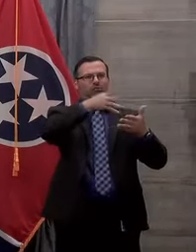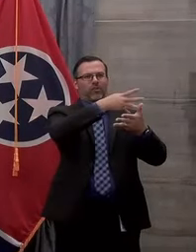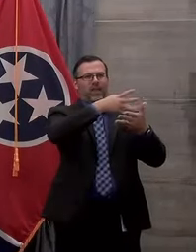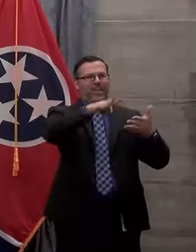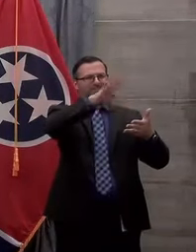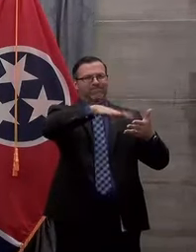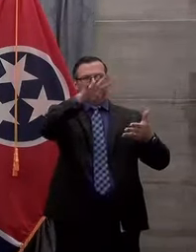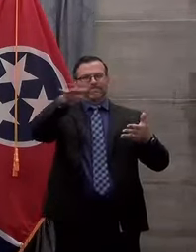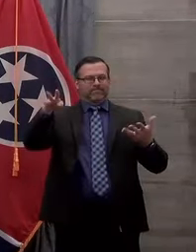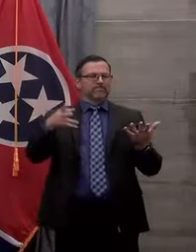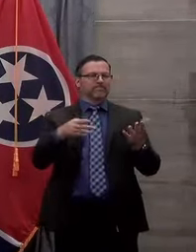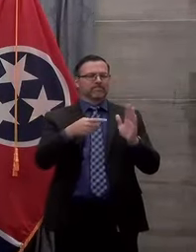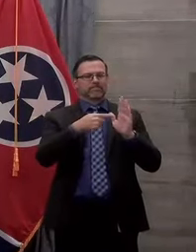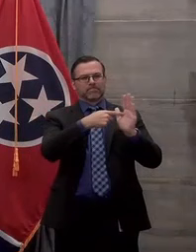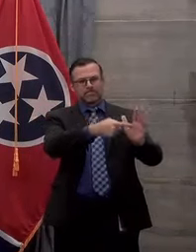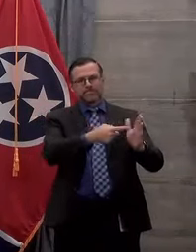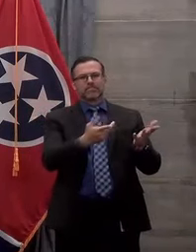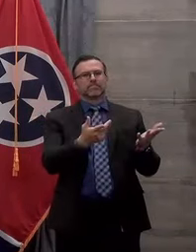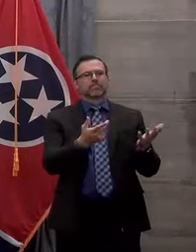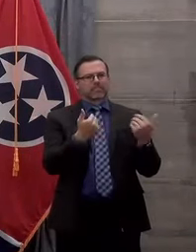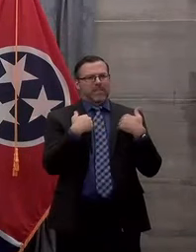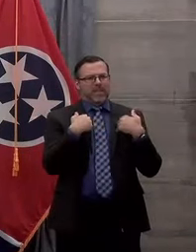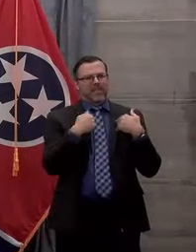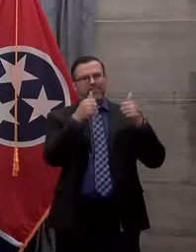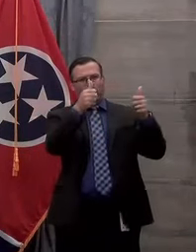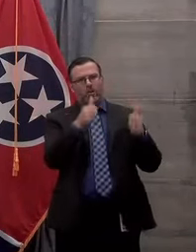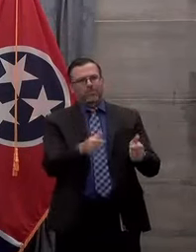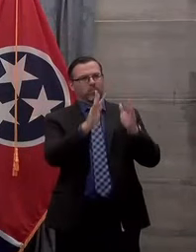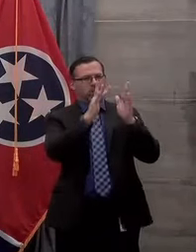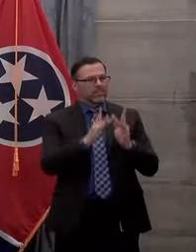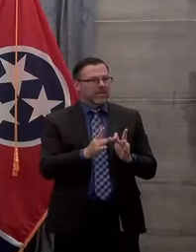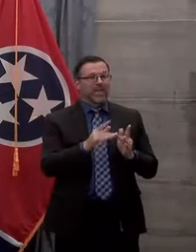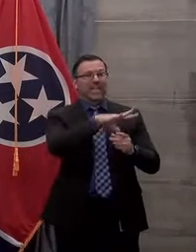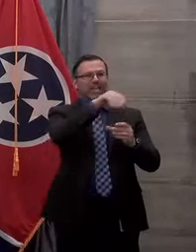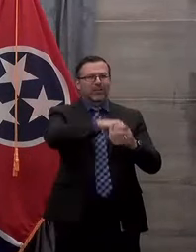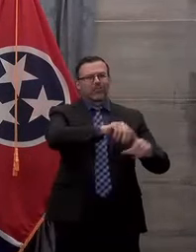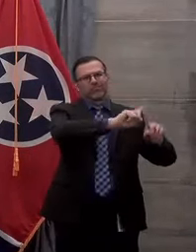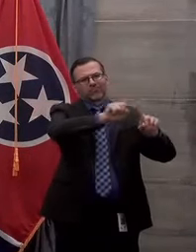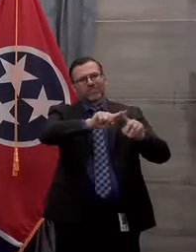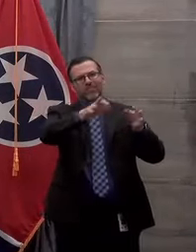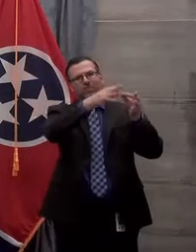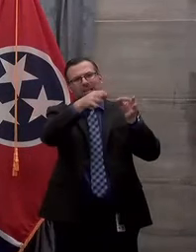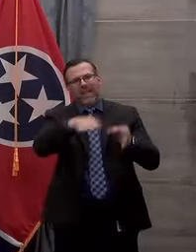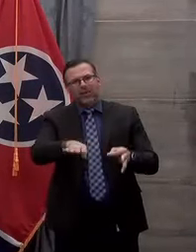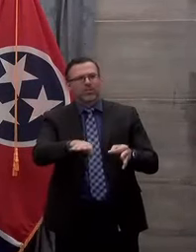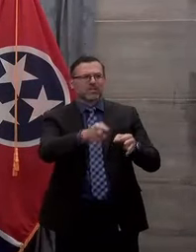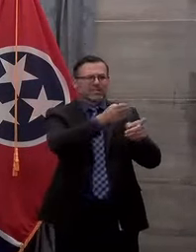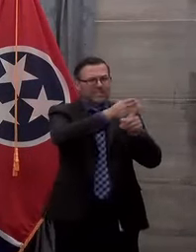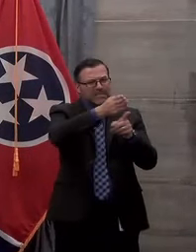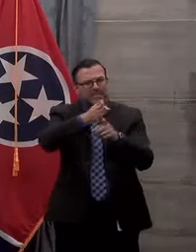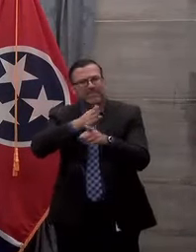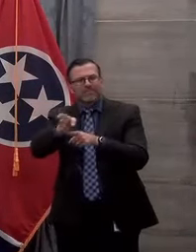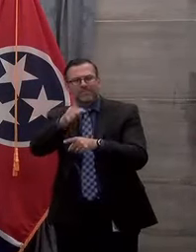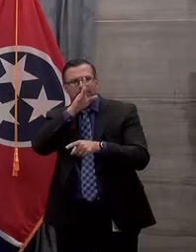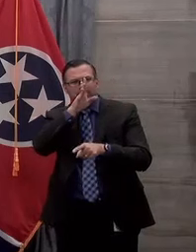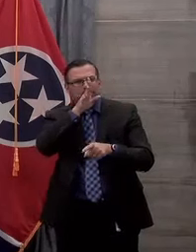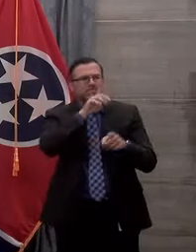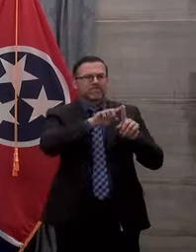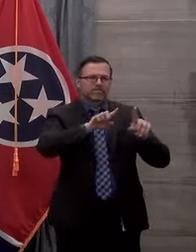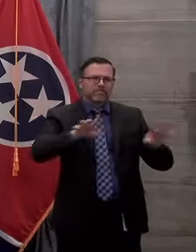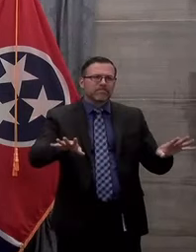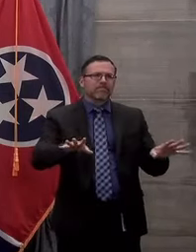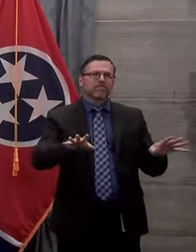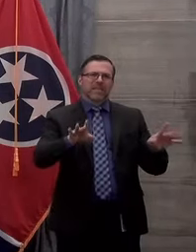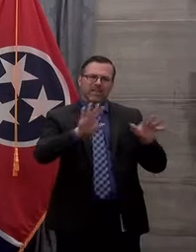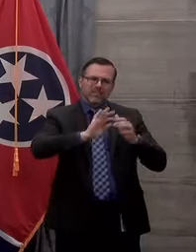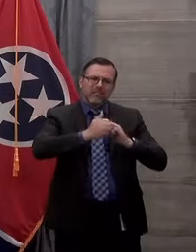are representative of diverse communities and are responsive to the various languages, dialects, and responsive to the channels by which our diverse